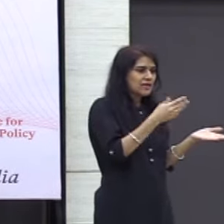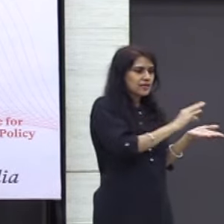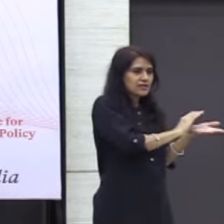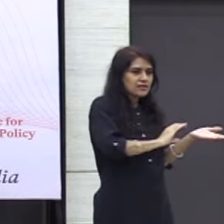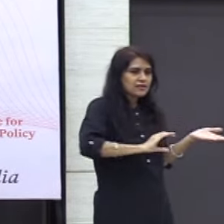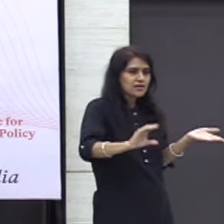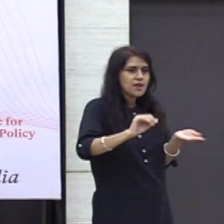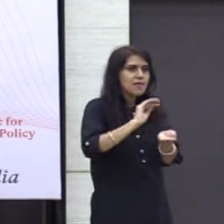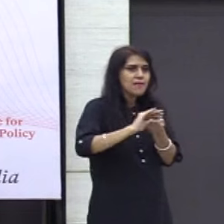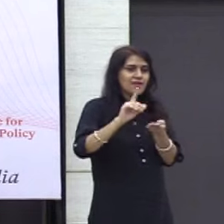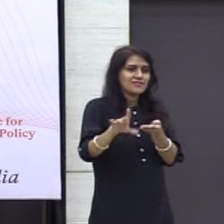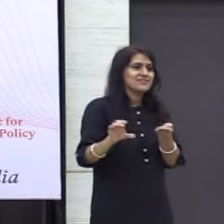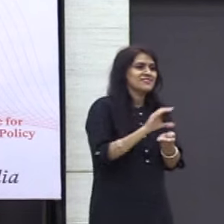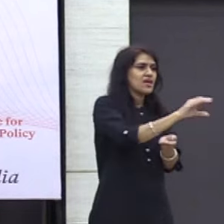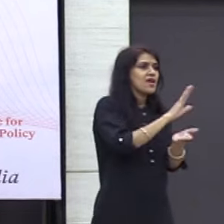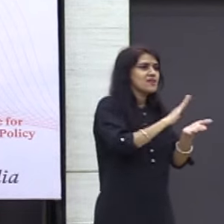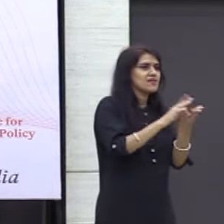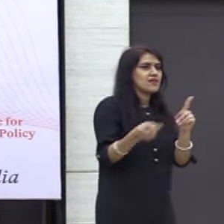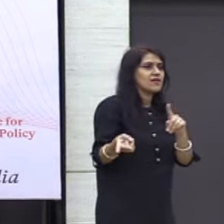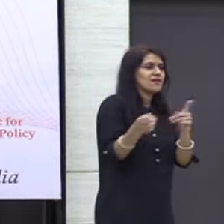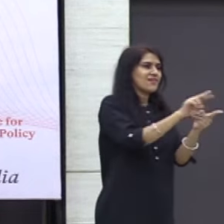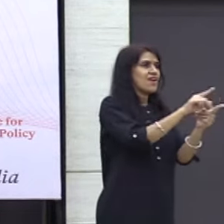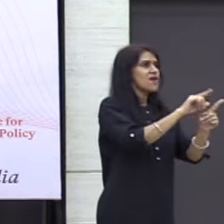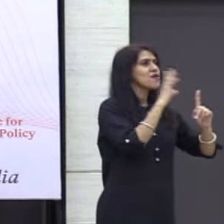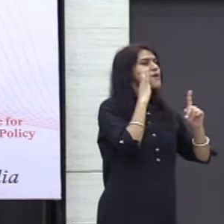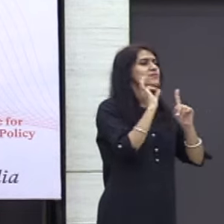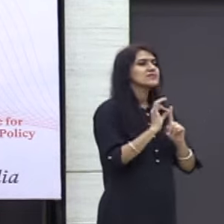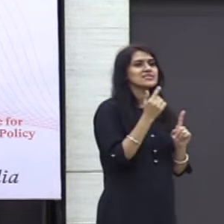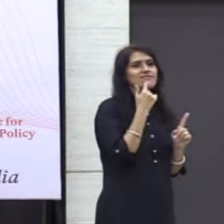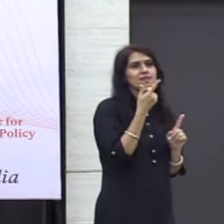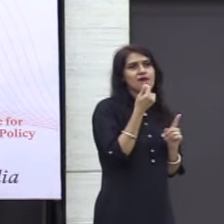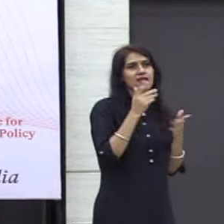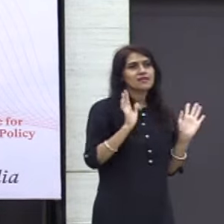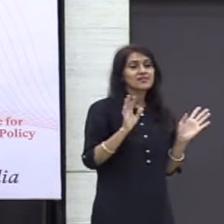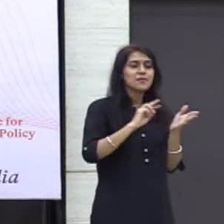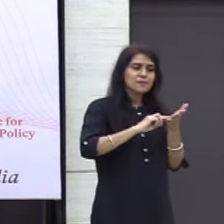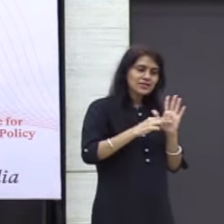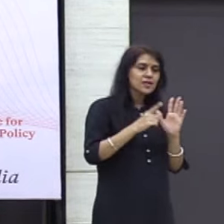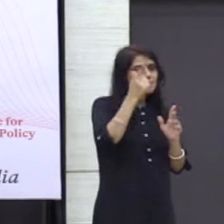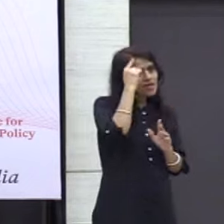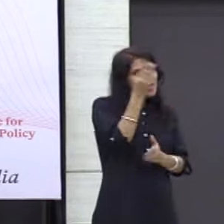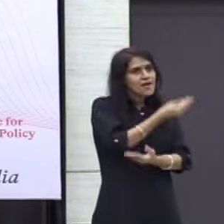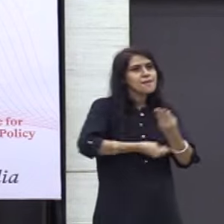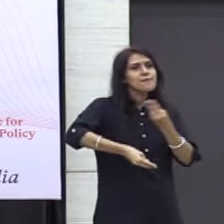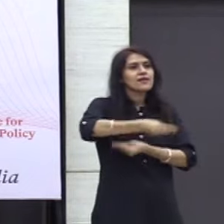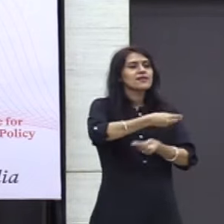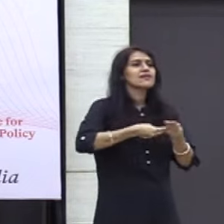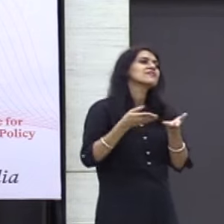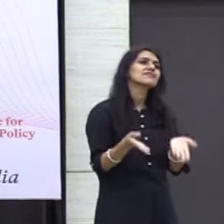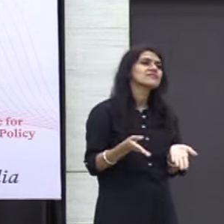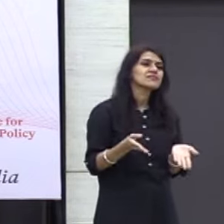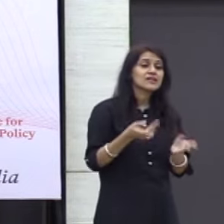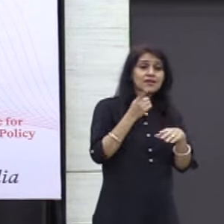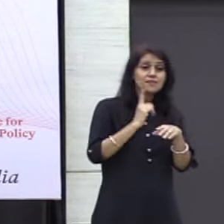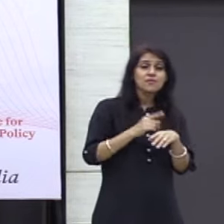and it comes out clean. That's laundering money. Right? So the offense,